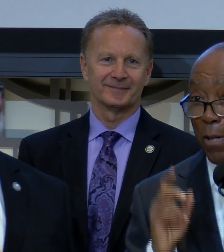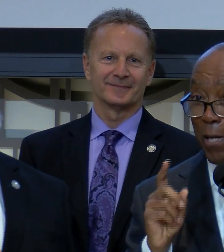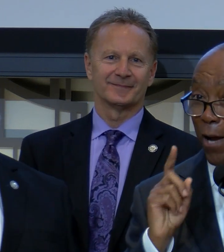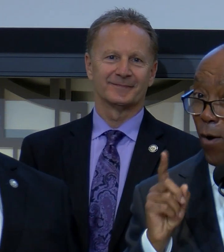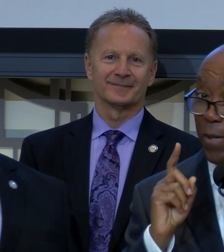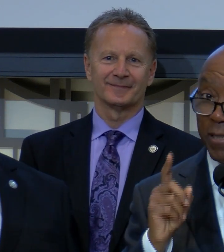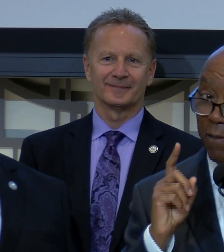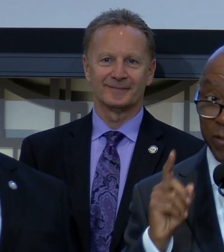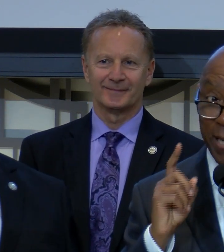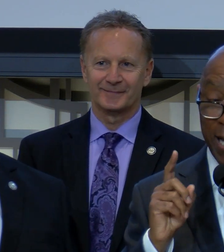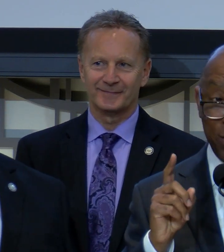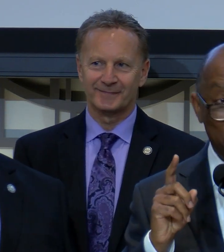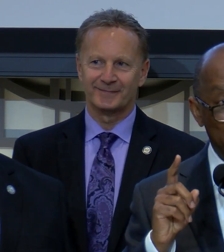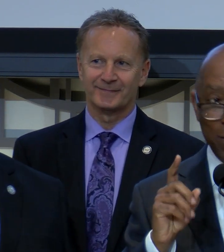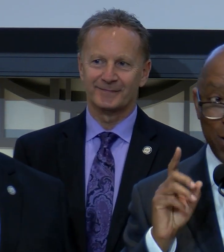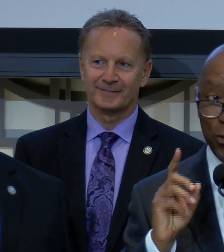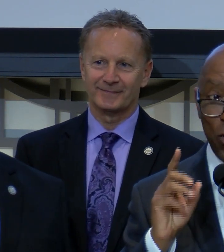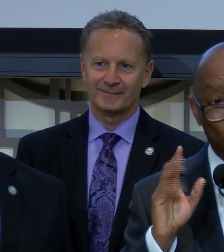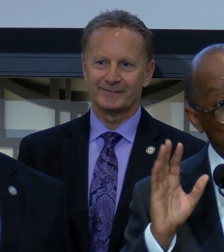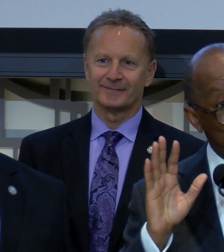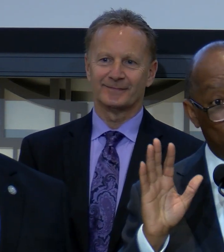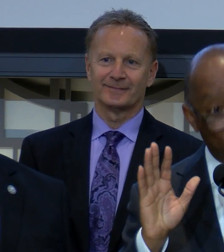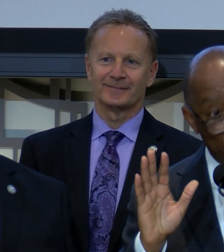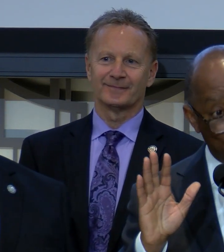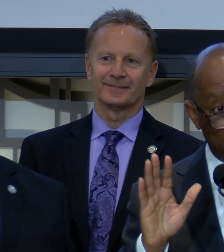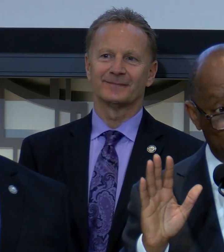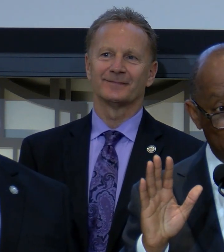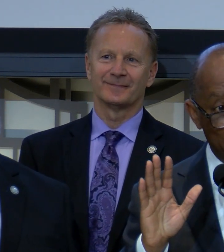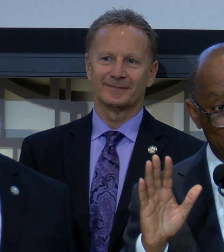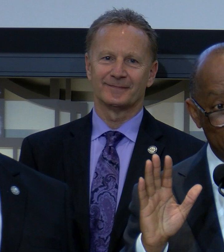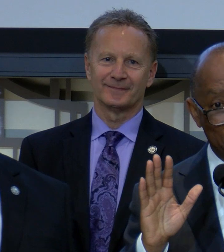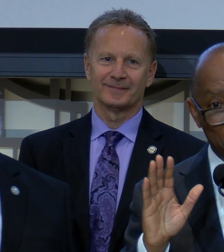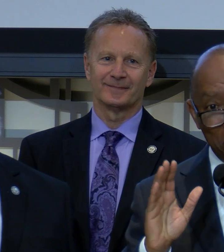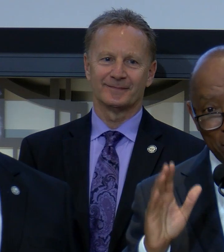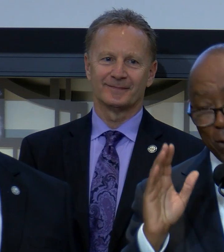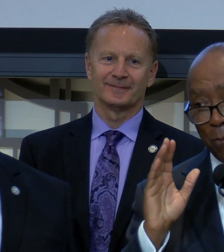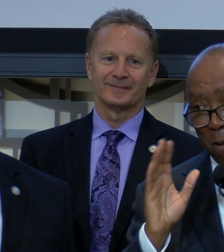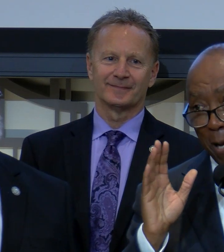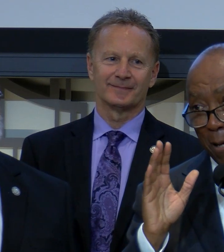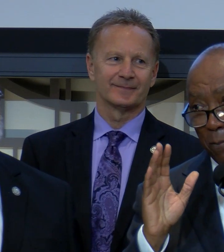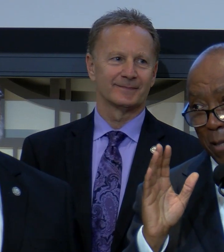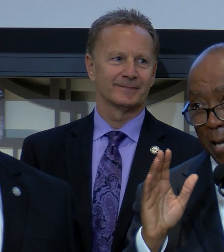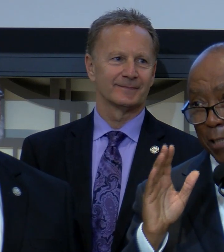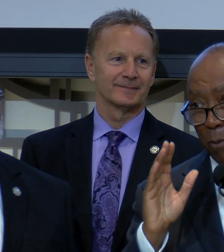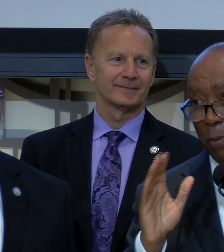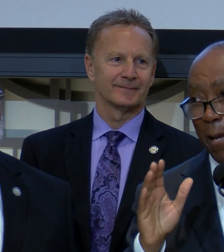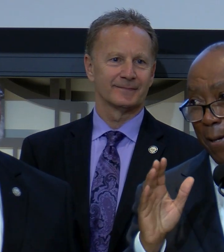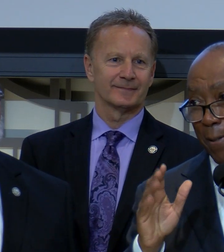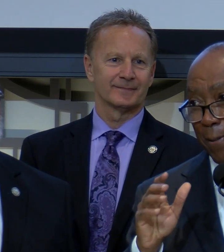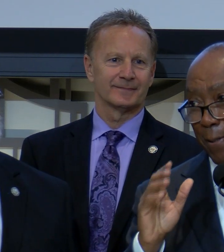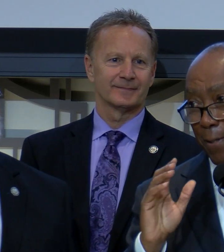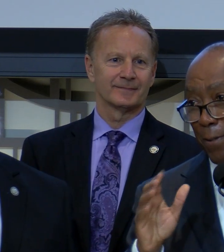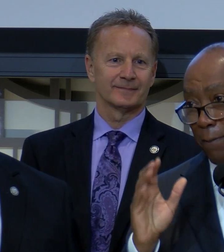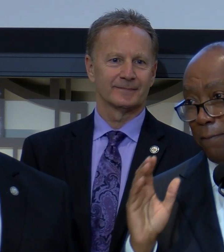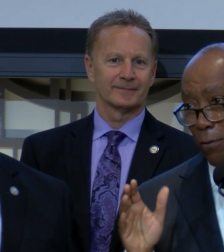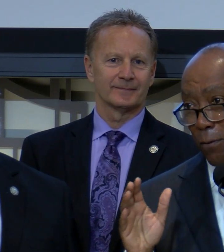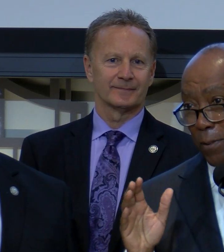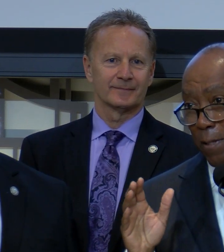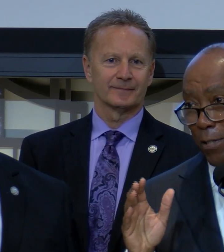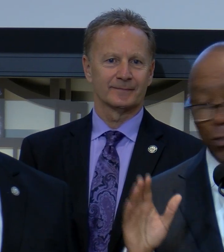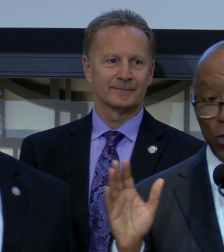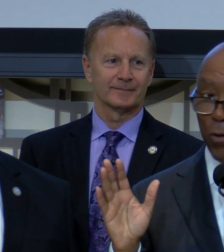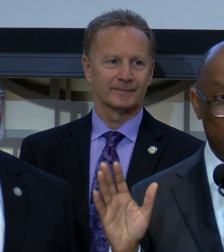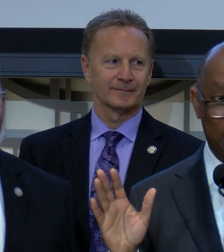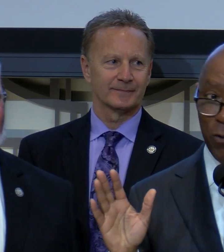table. But he always emphasized there's no reason to rush because Mom has prepared enough